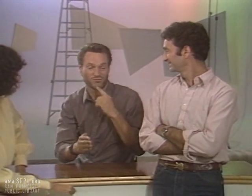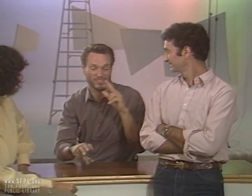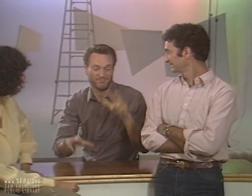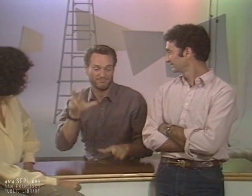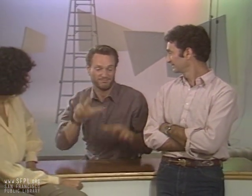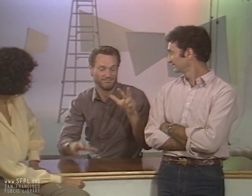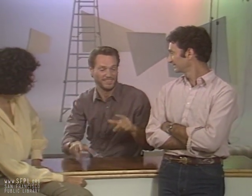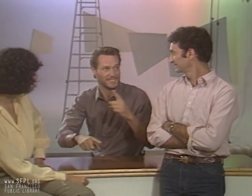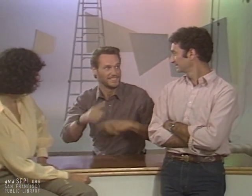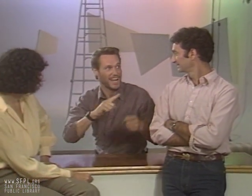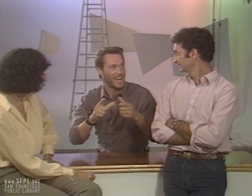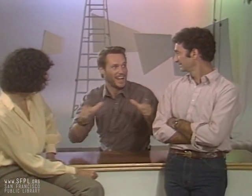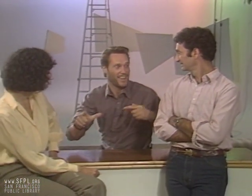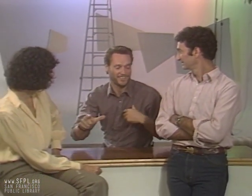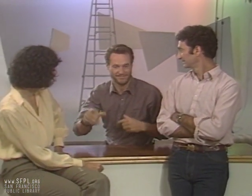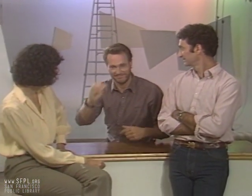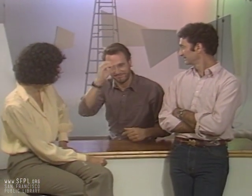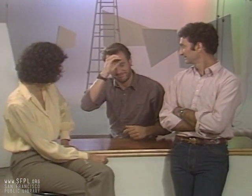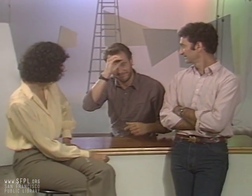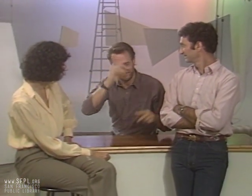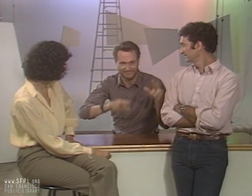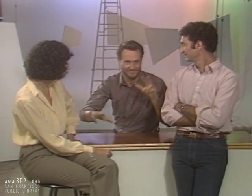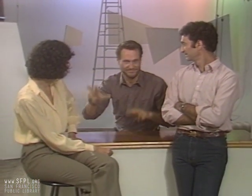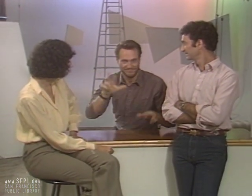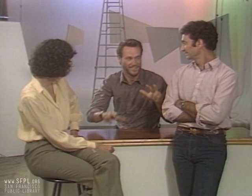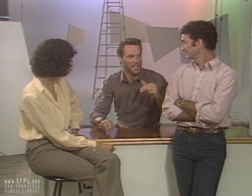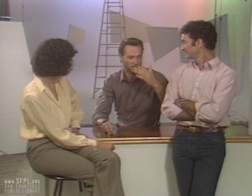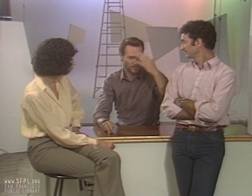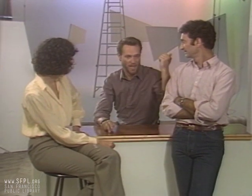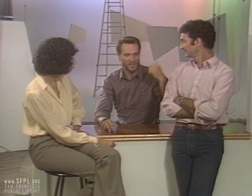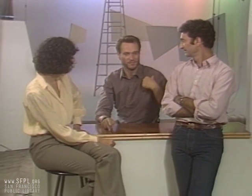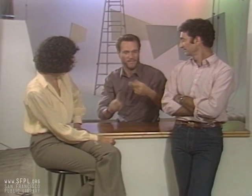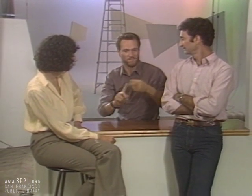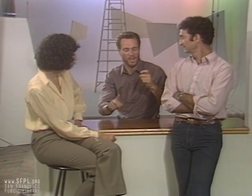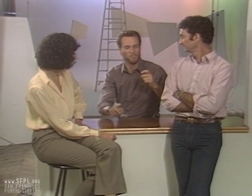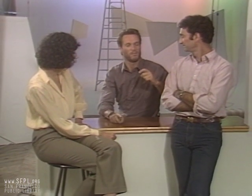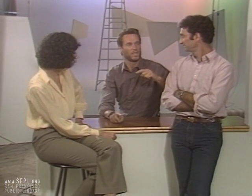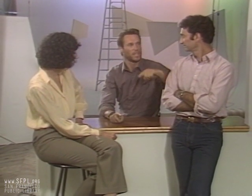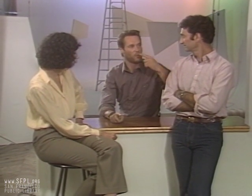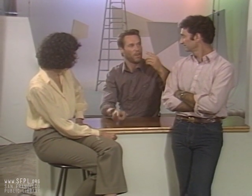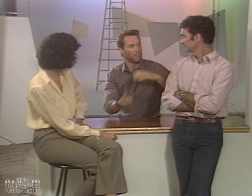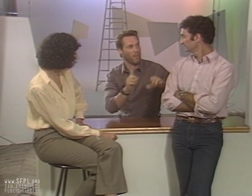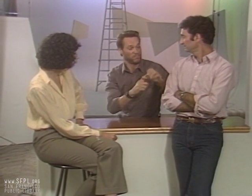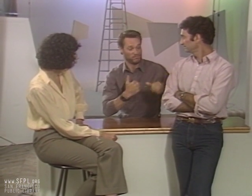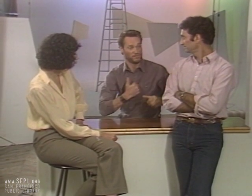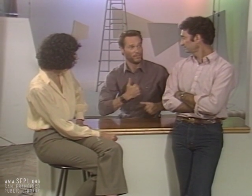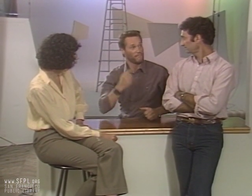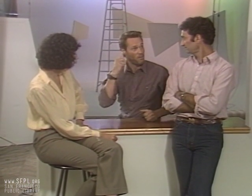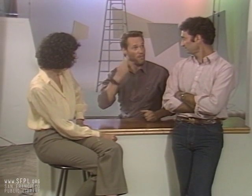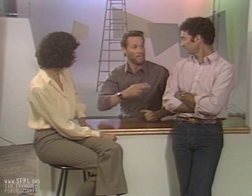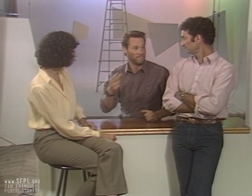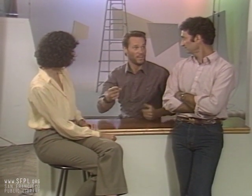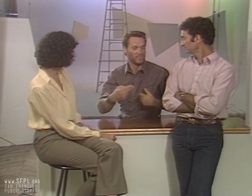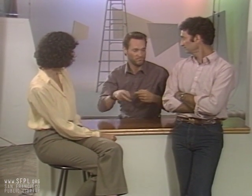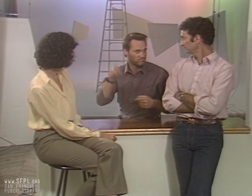had just started to learn sign language. I'm hard of hearing and wear a hearing aid, and mostly I associated with hearing people. But when I got